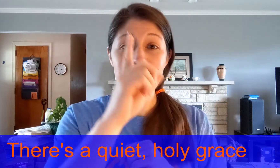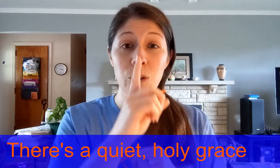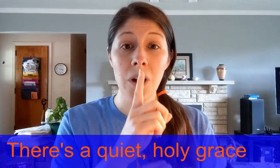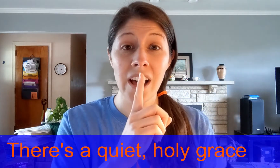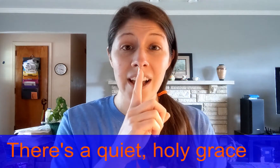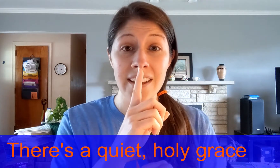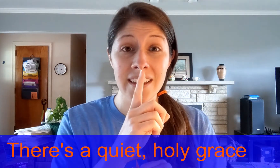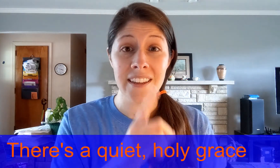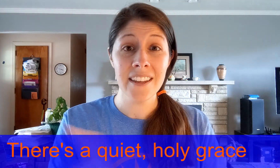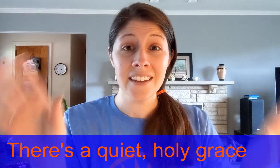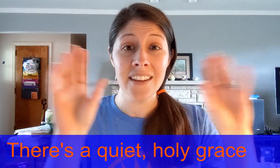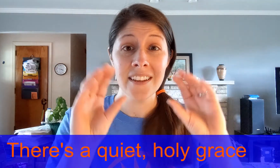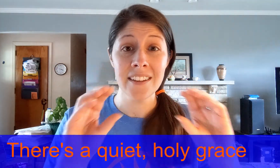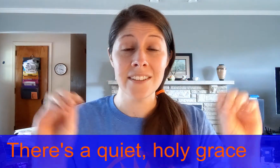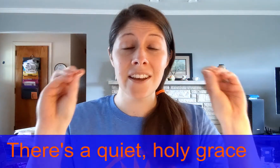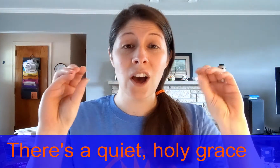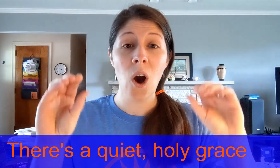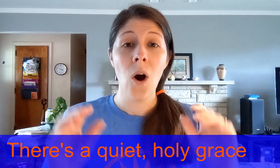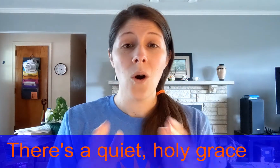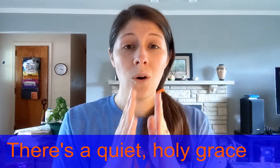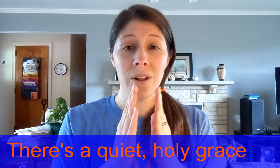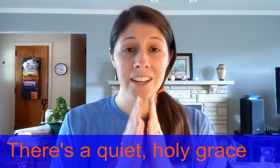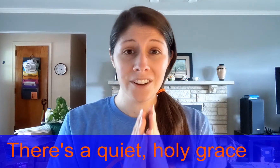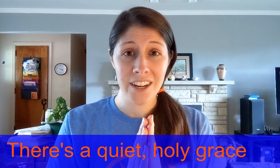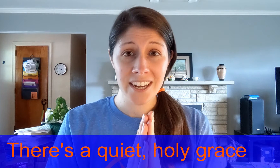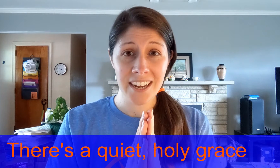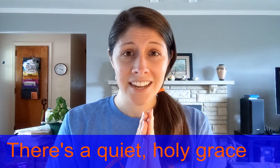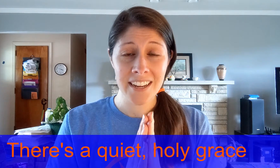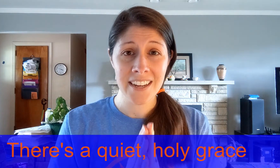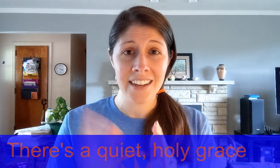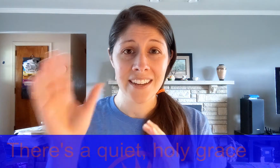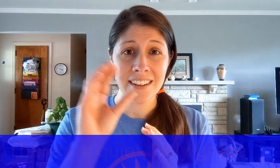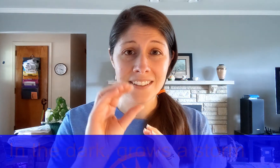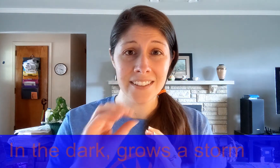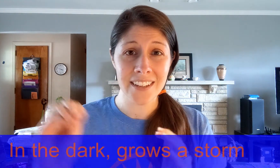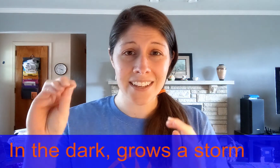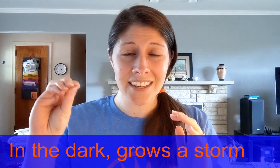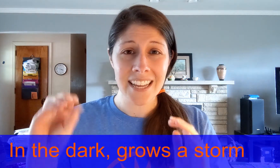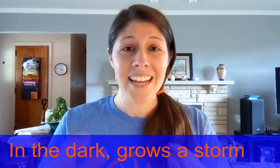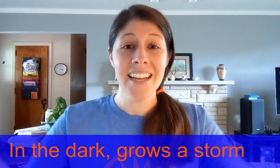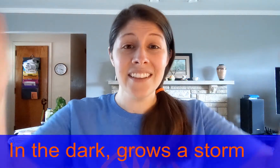a quiet, holy grace. In